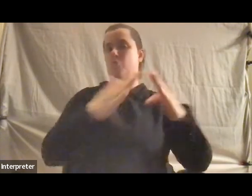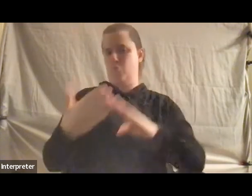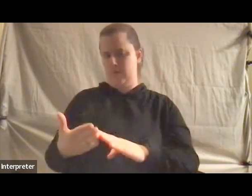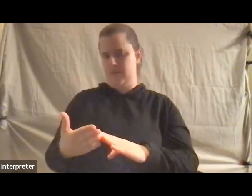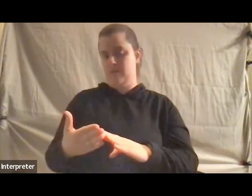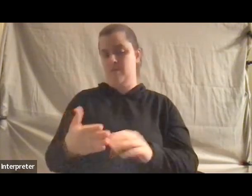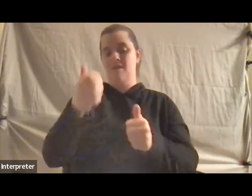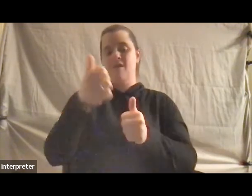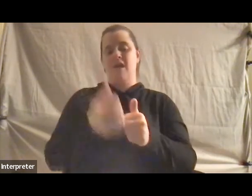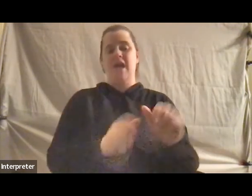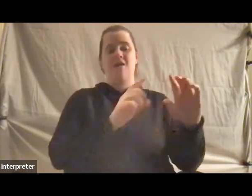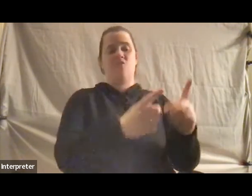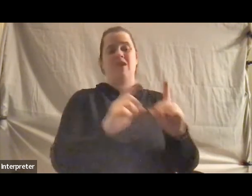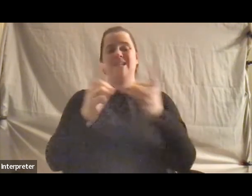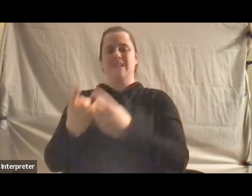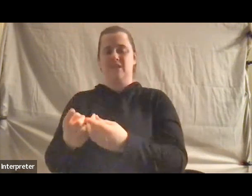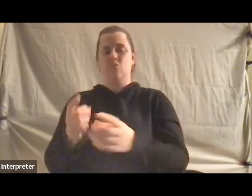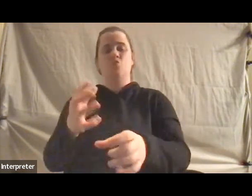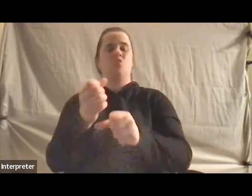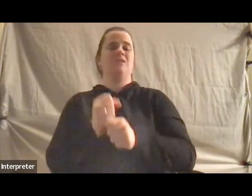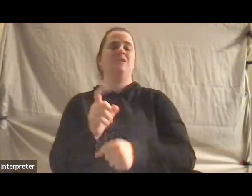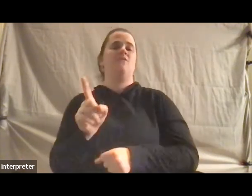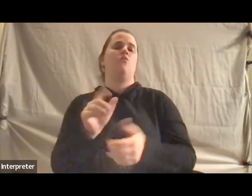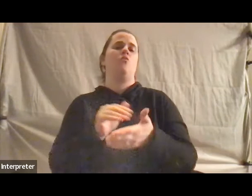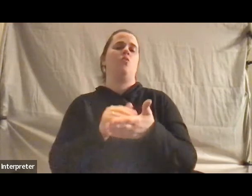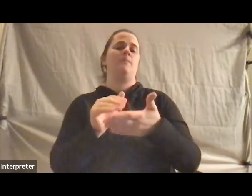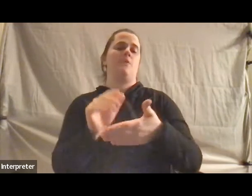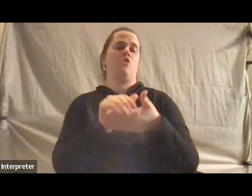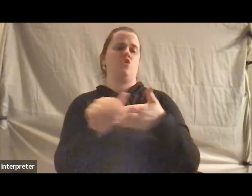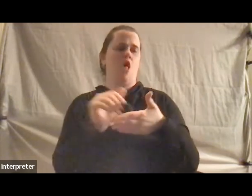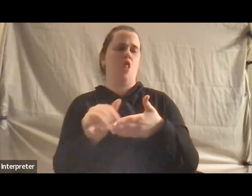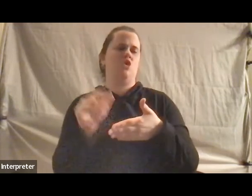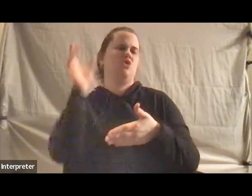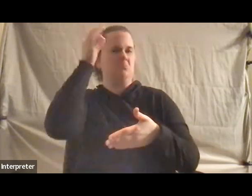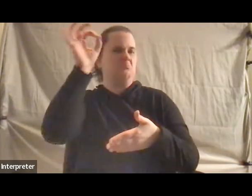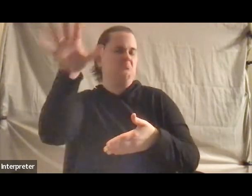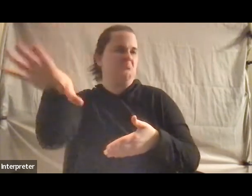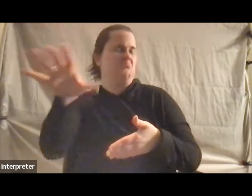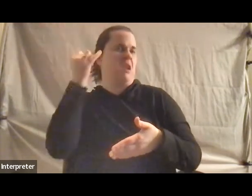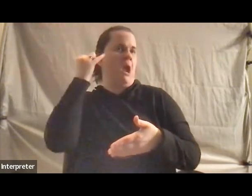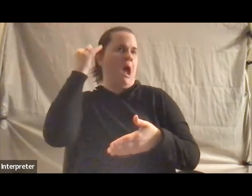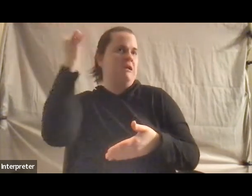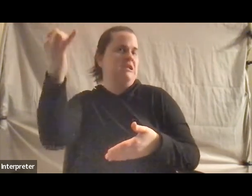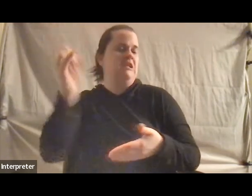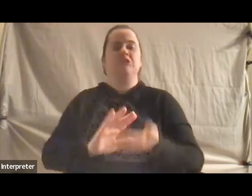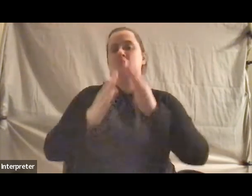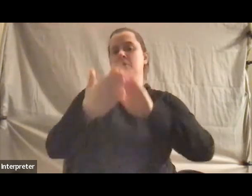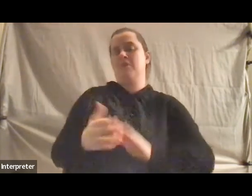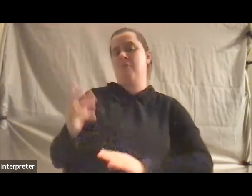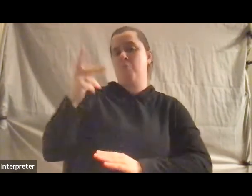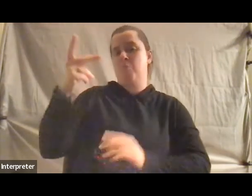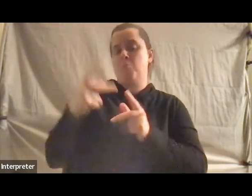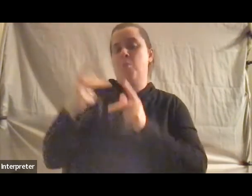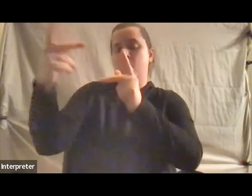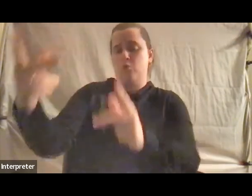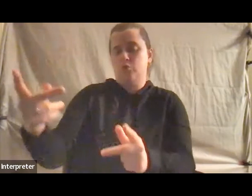$1 million for community members to pitch ideas, turn those ideas into proposals, and then the